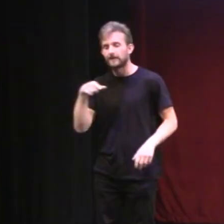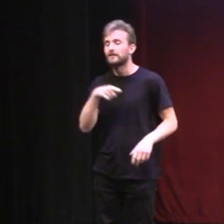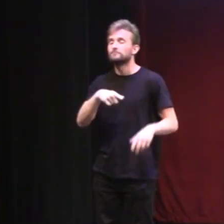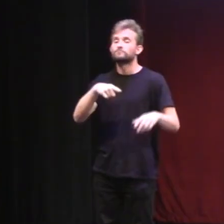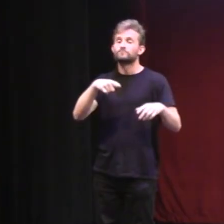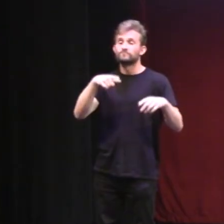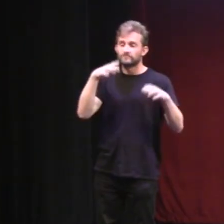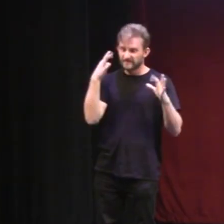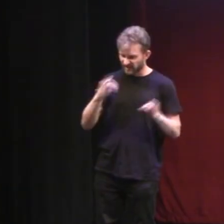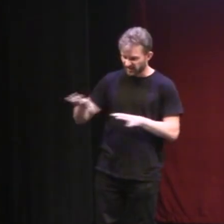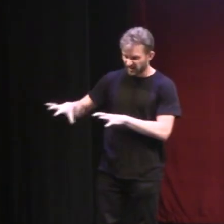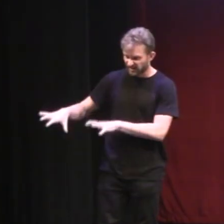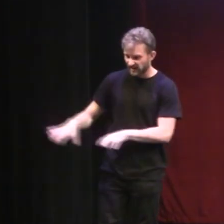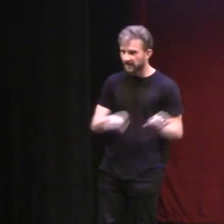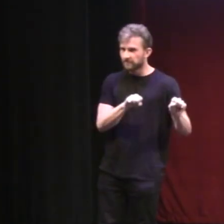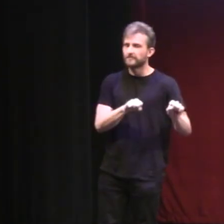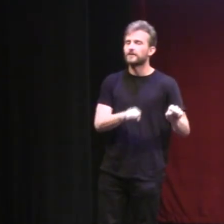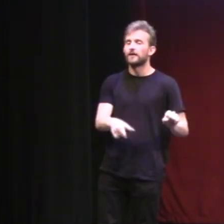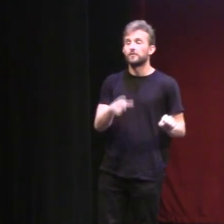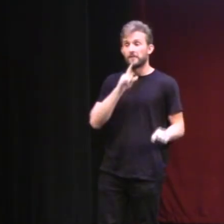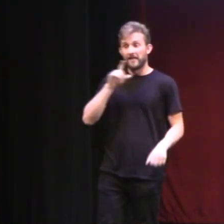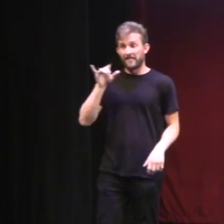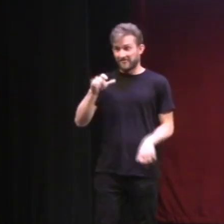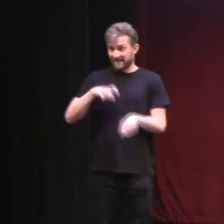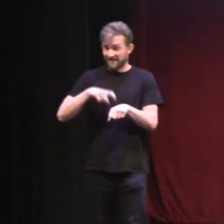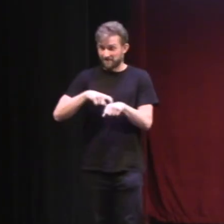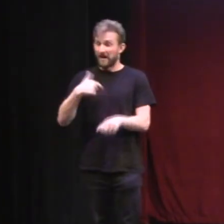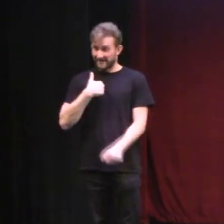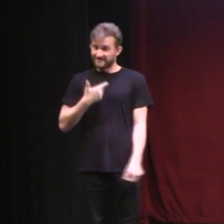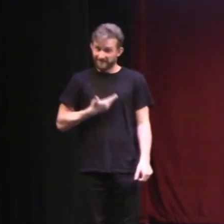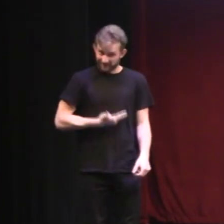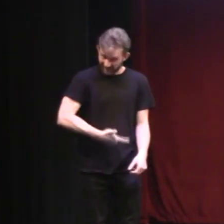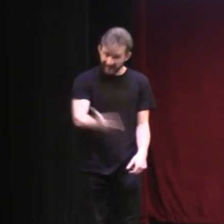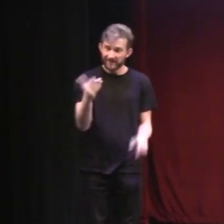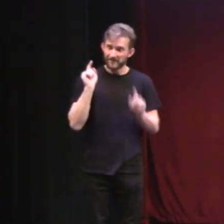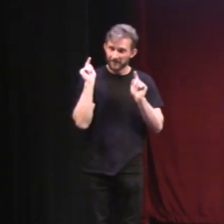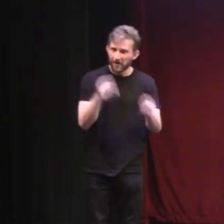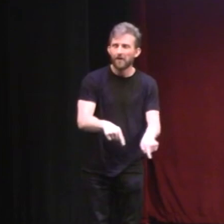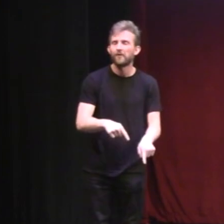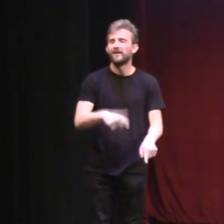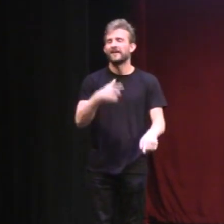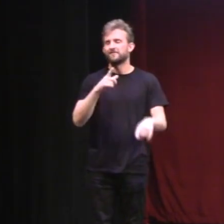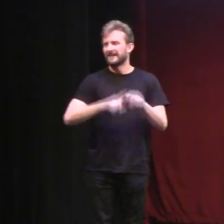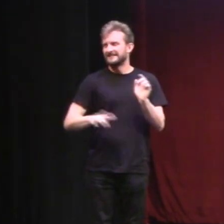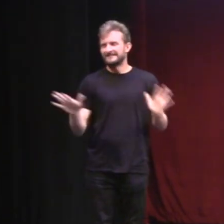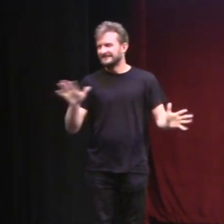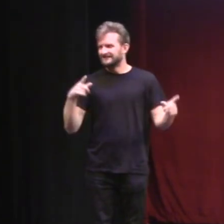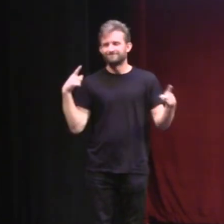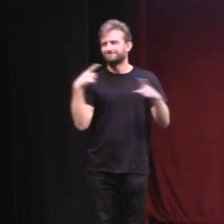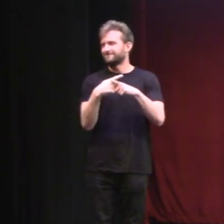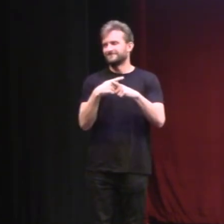The day that I was supposed to go, that particular date fell through, but they did adopt her like the following month.